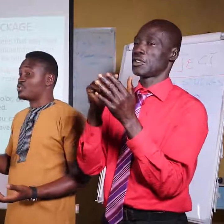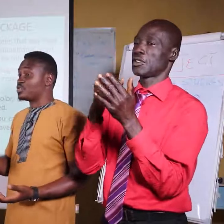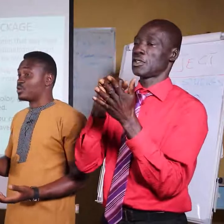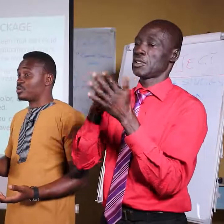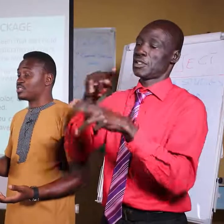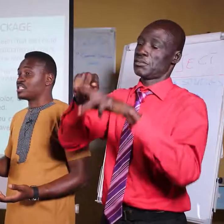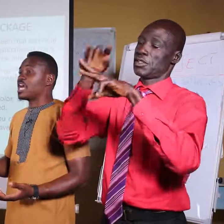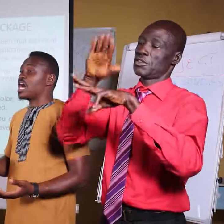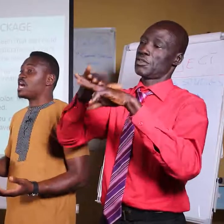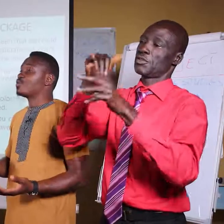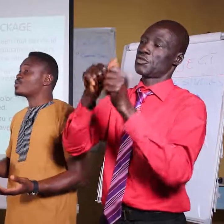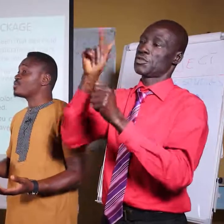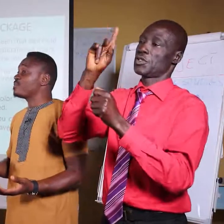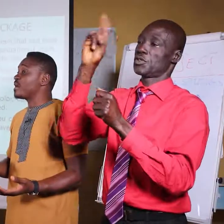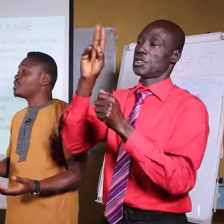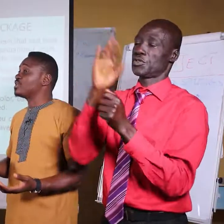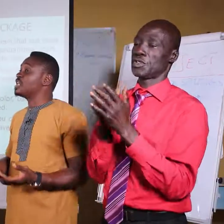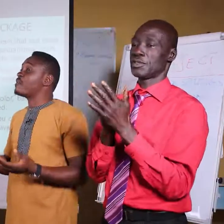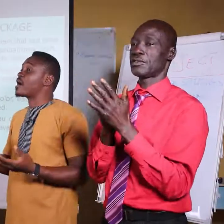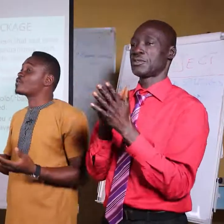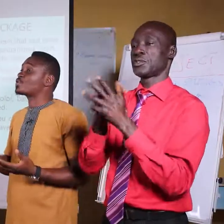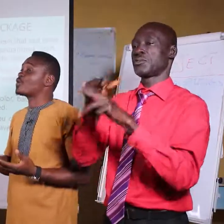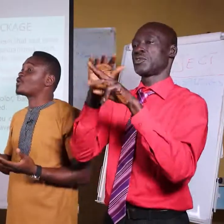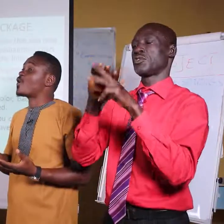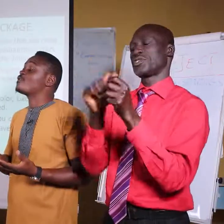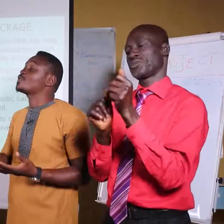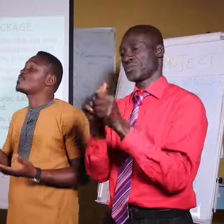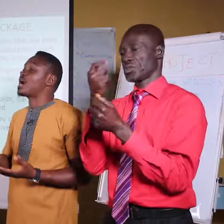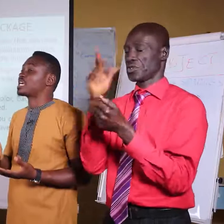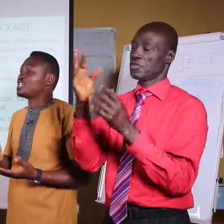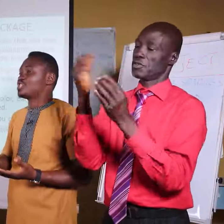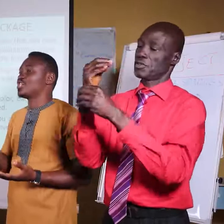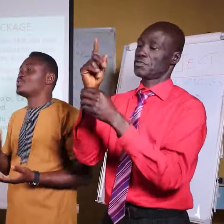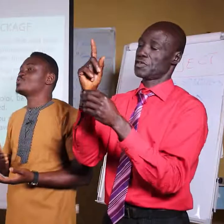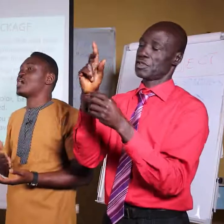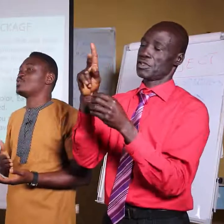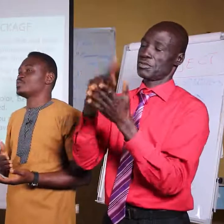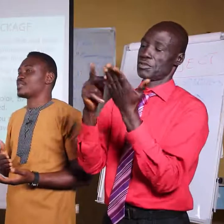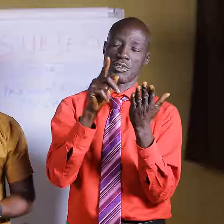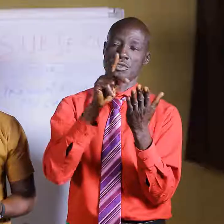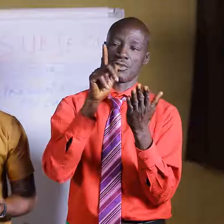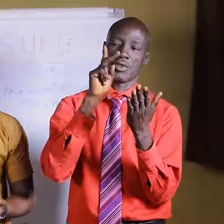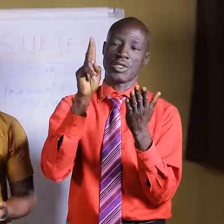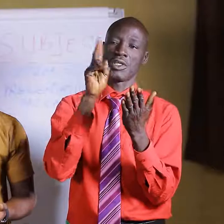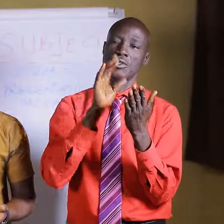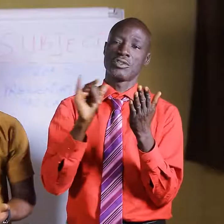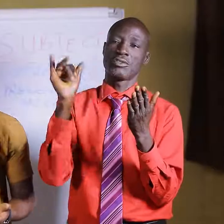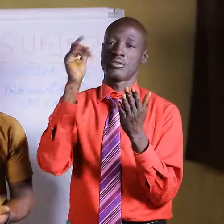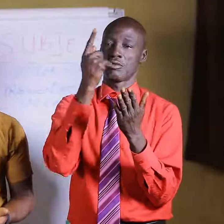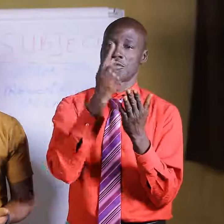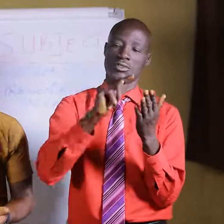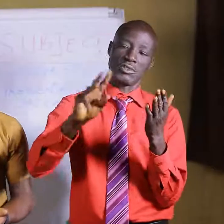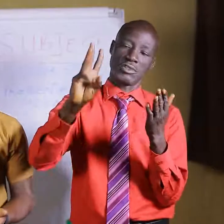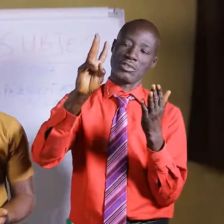at which you are using, and also depending on the Microsoft Office package you are using. The